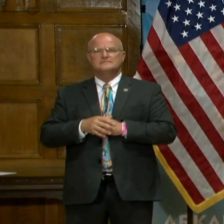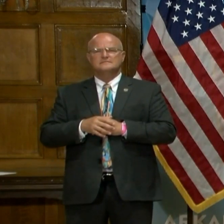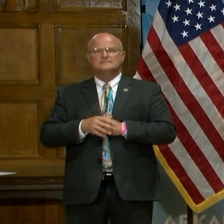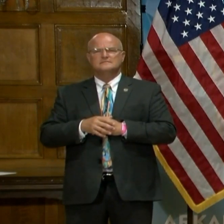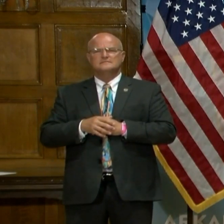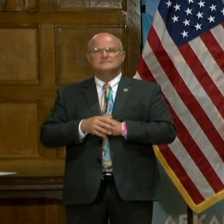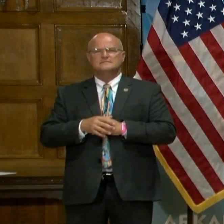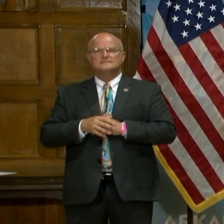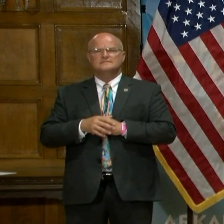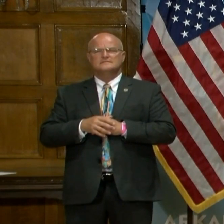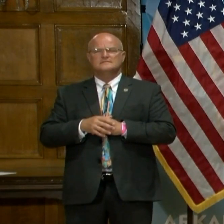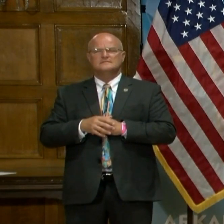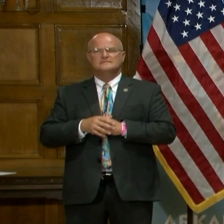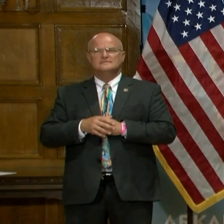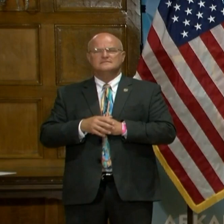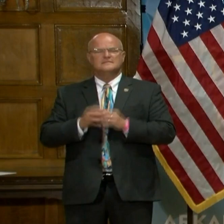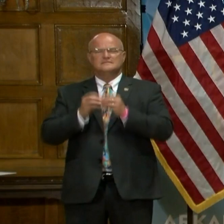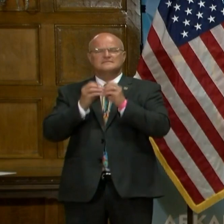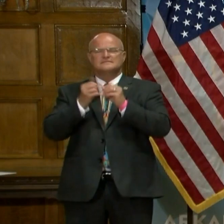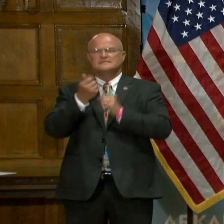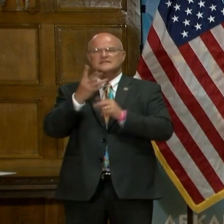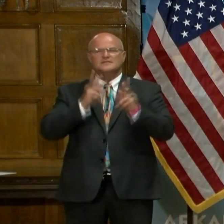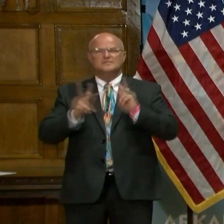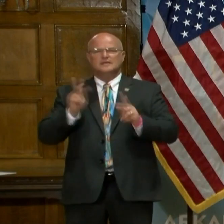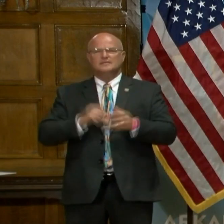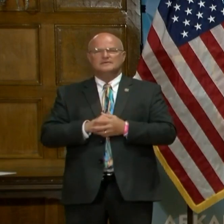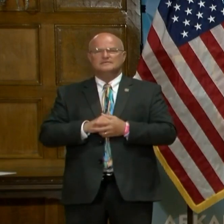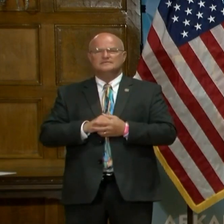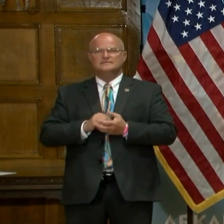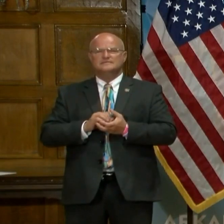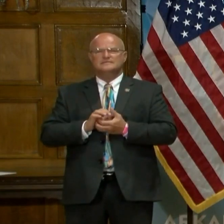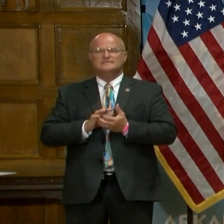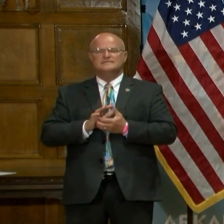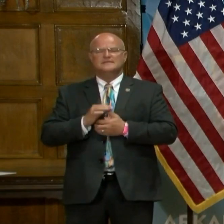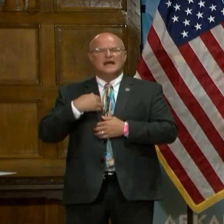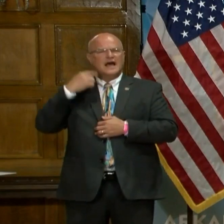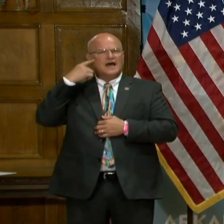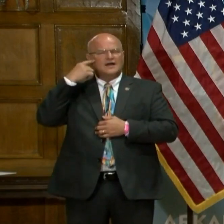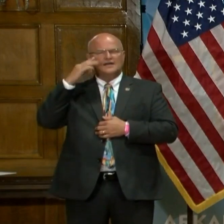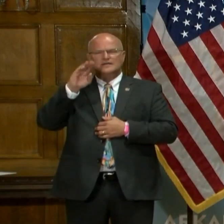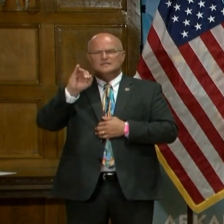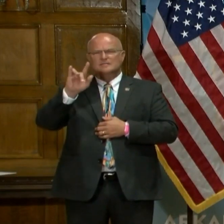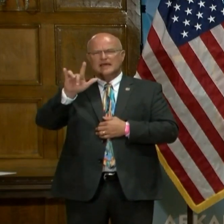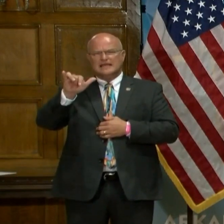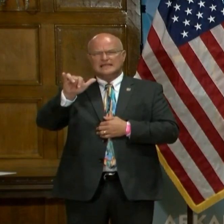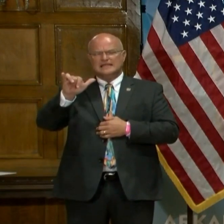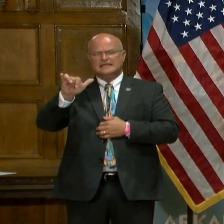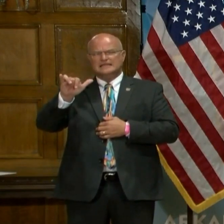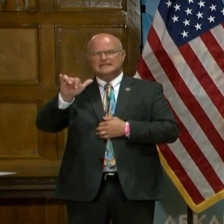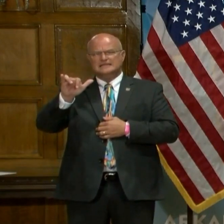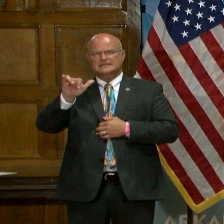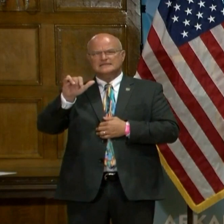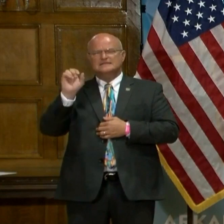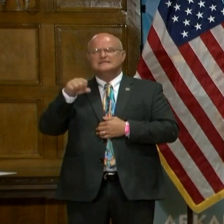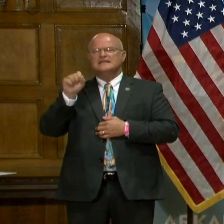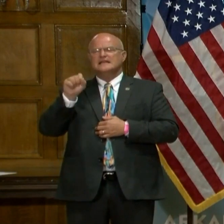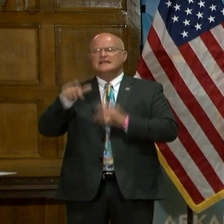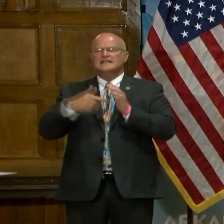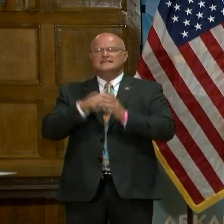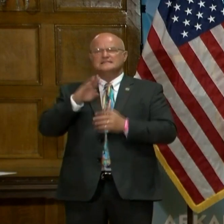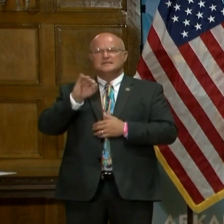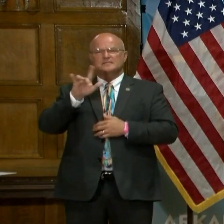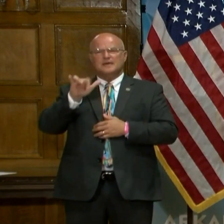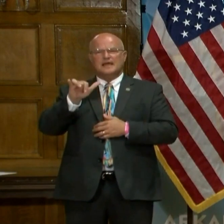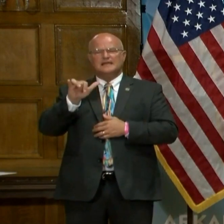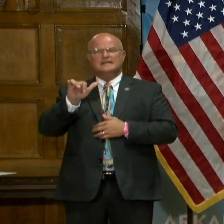Governor, this is Bailey Devane with 5 News here. All right, I think I heard Bailey, is that right? Yes, Governor, this is